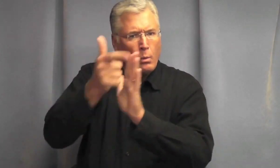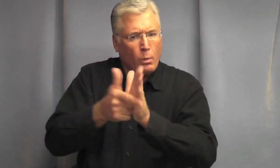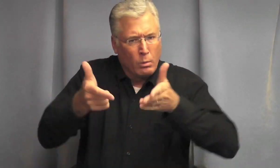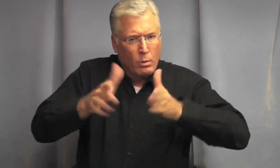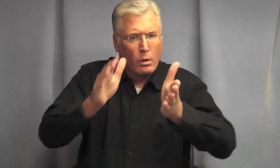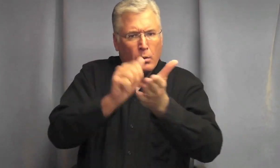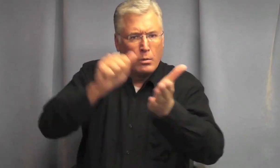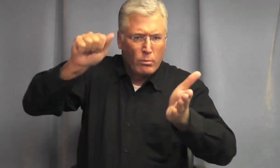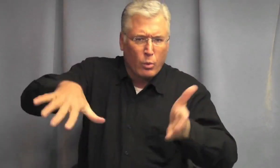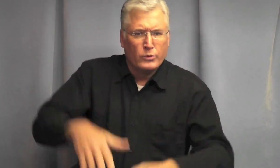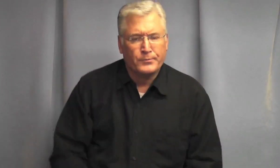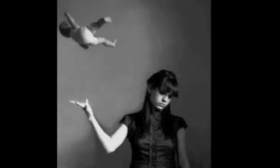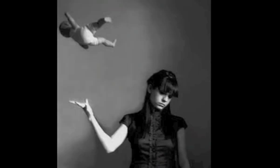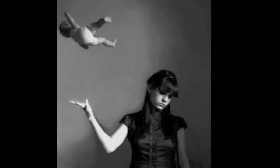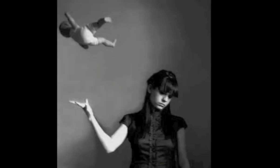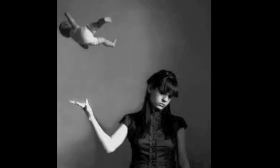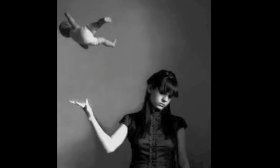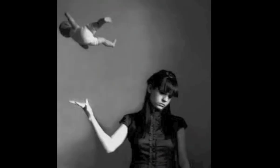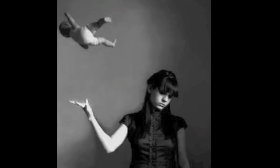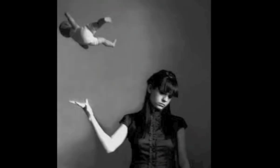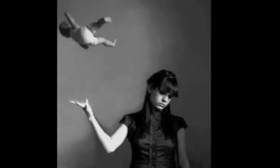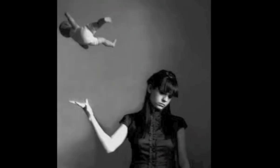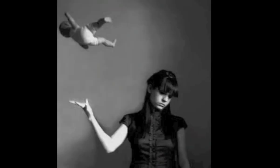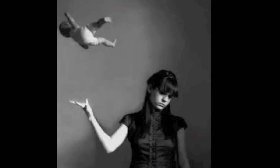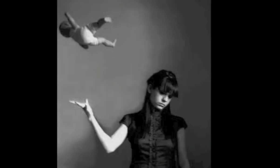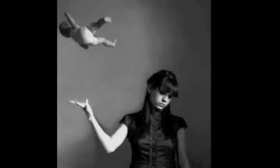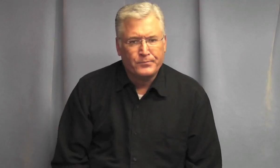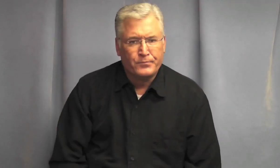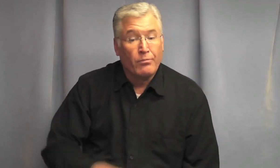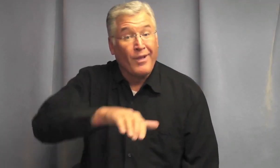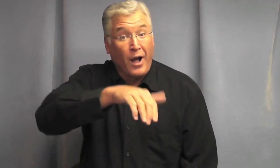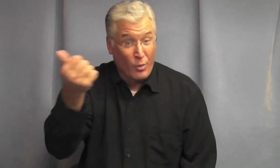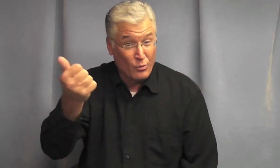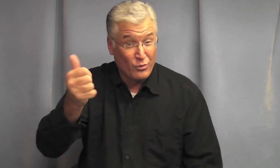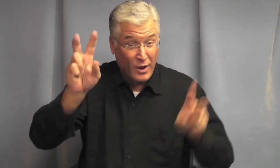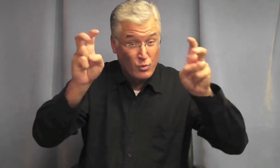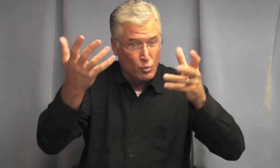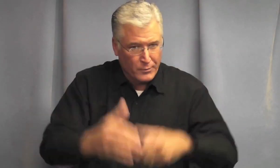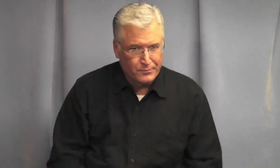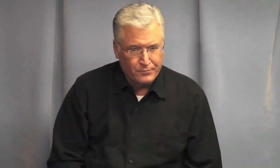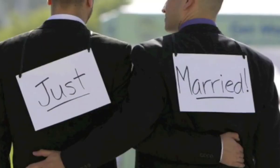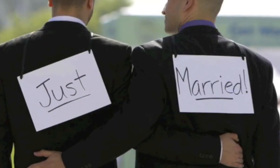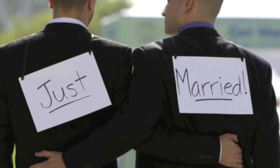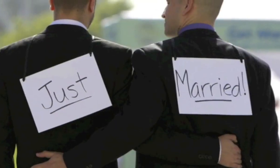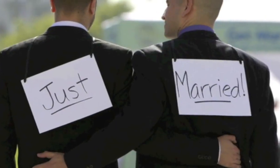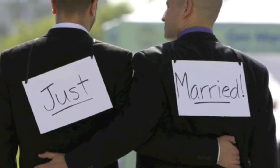there's others who decide that abortion is okay. And there's other issues.